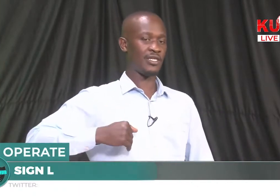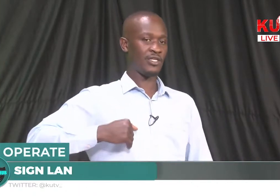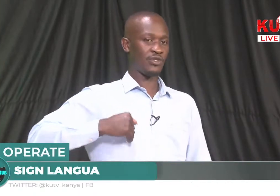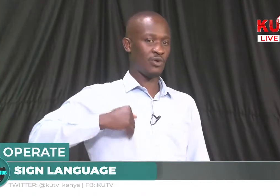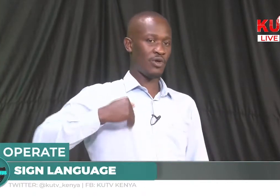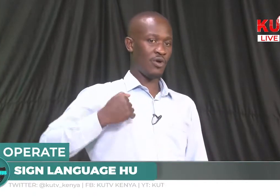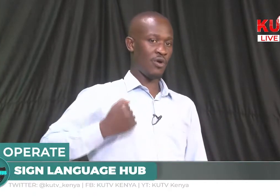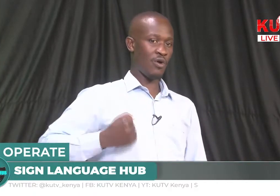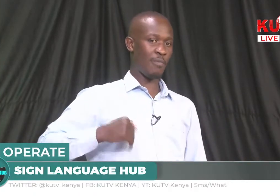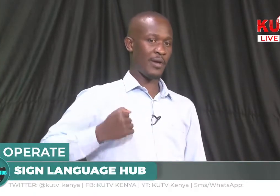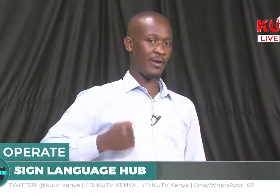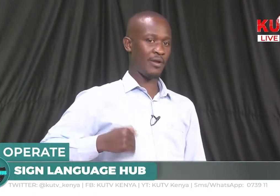So,